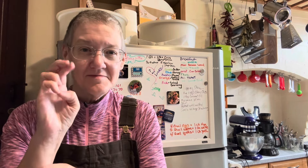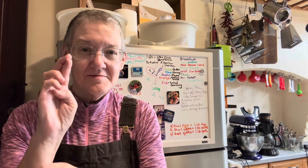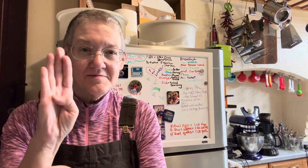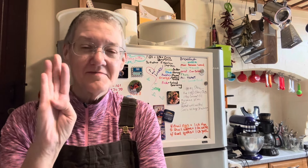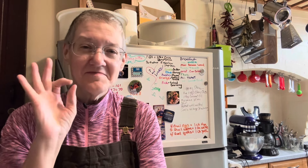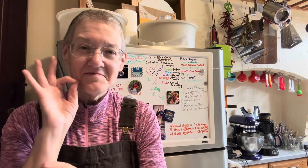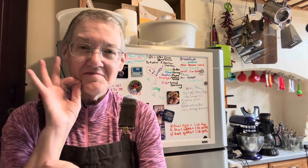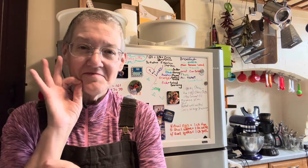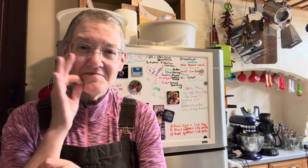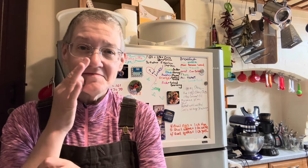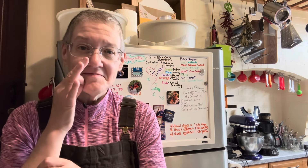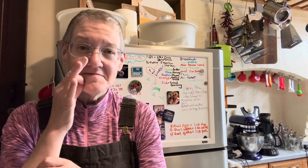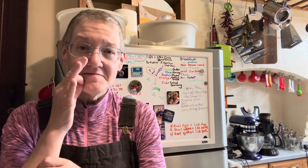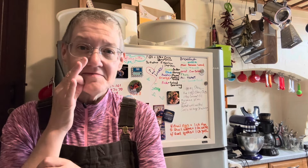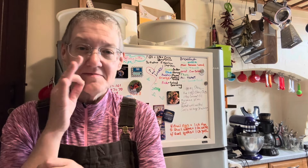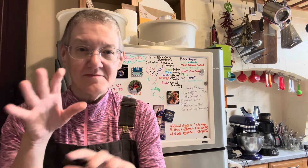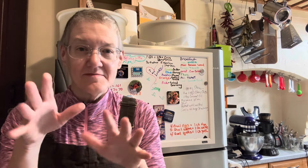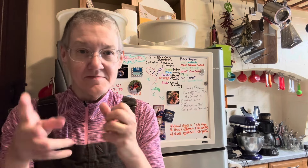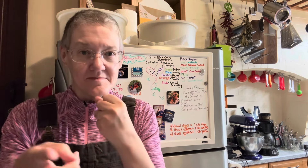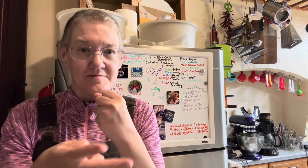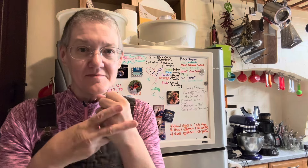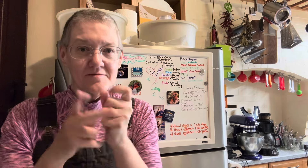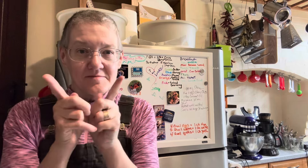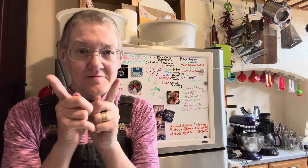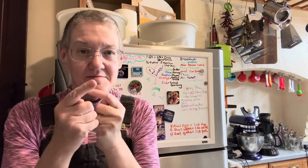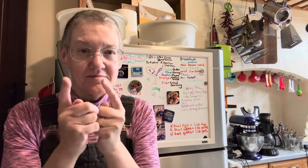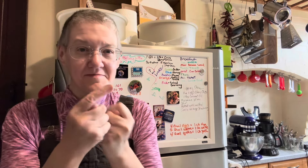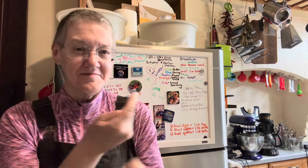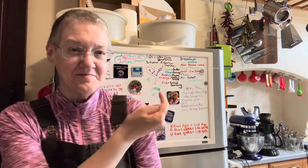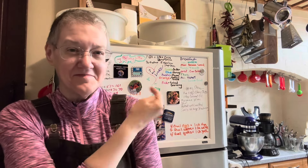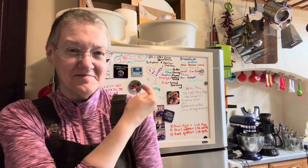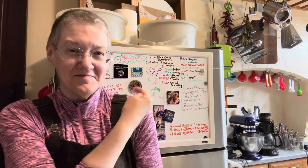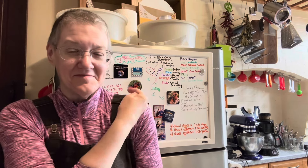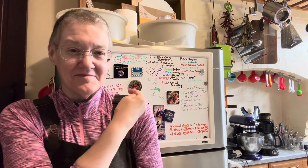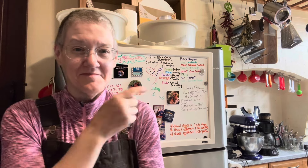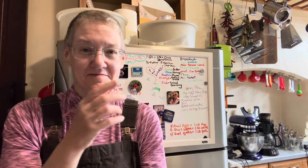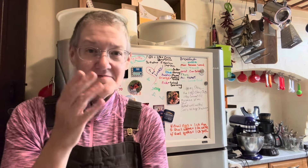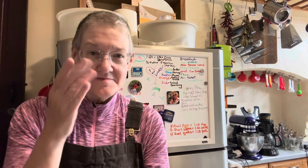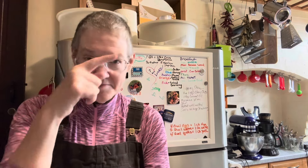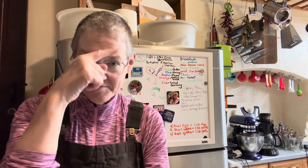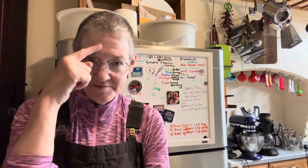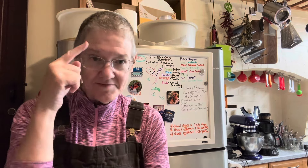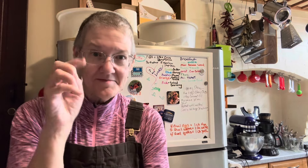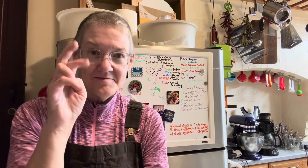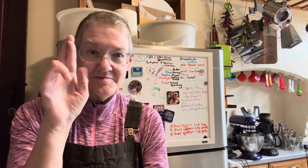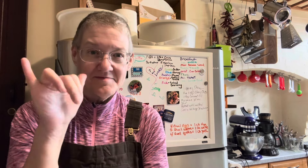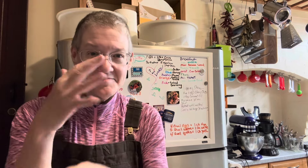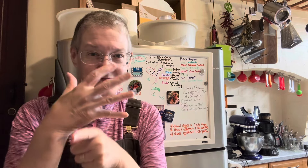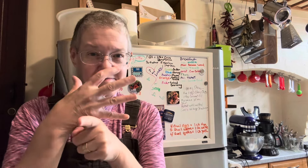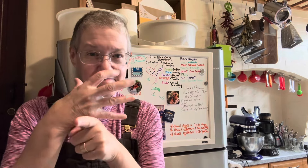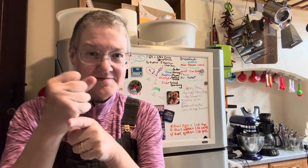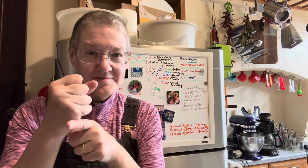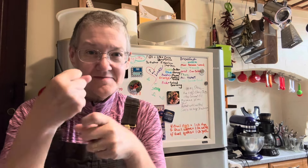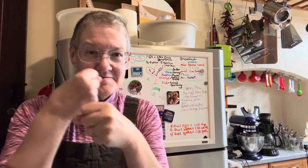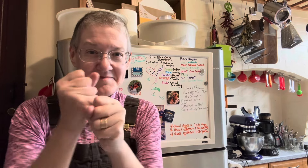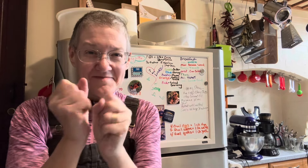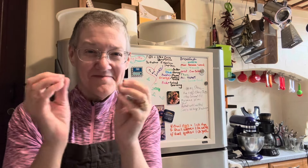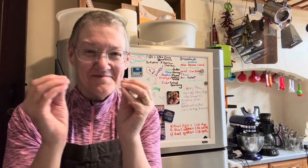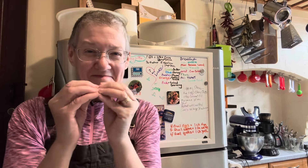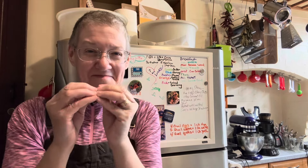All of those are low-carb fruits. I had 1 little square that I keep stored in the freezer, and we're out